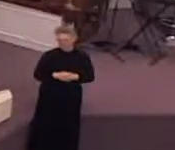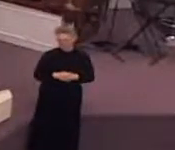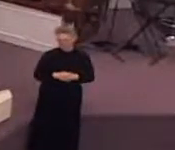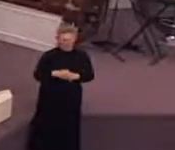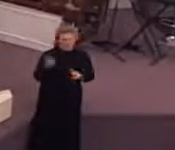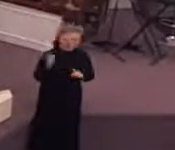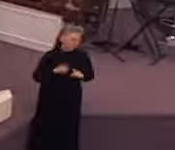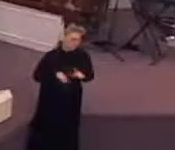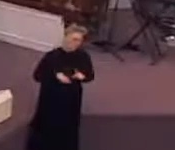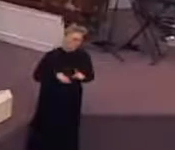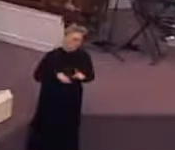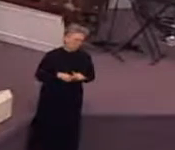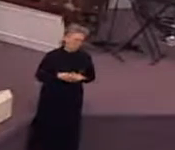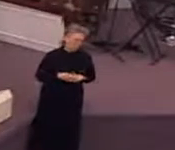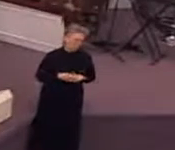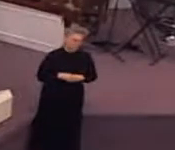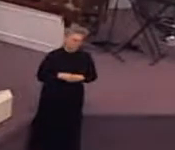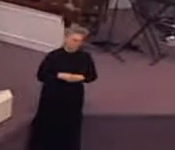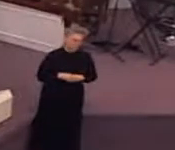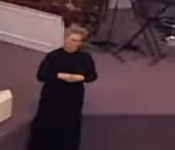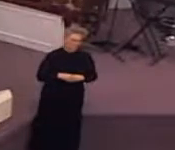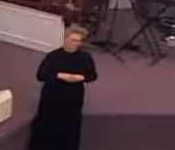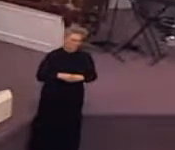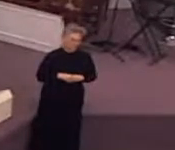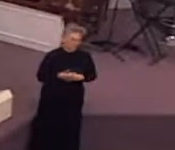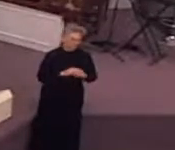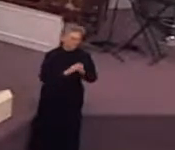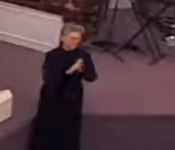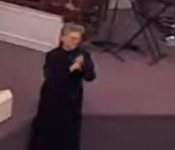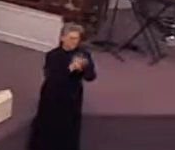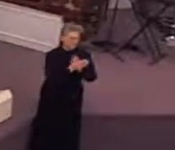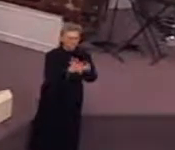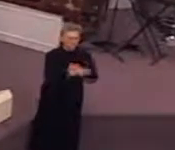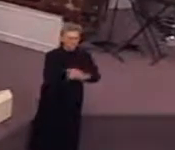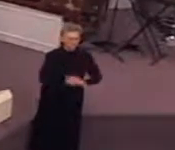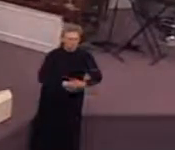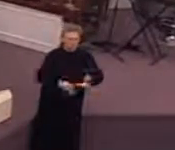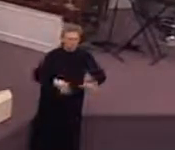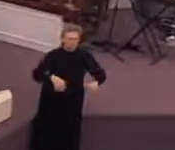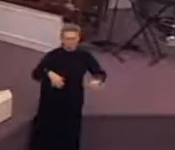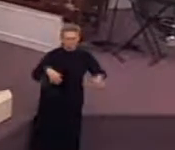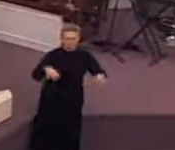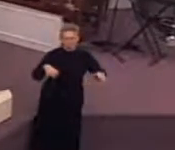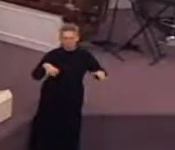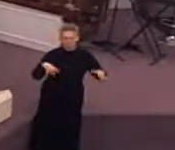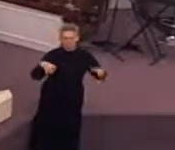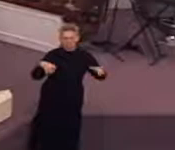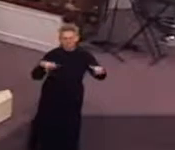We can't afford to come like Laodicea and be paralyzed by self-sufficiency.